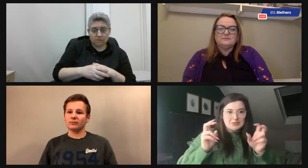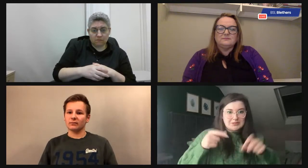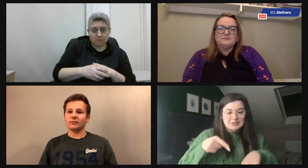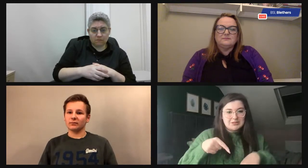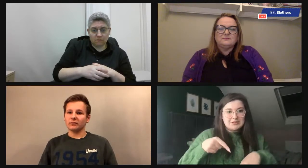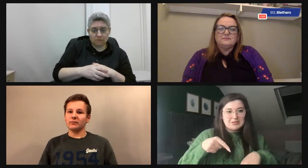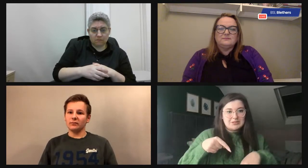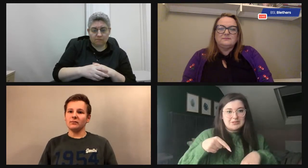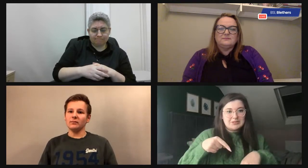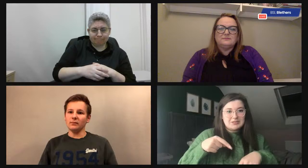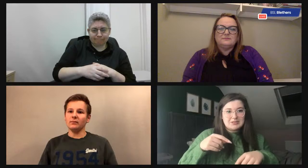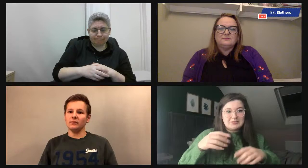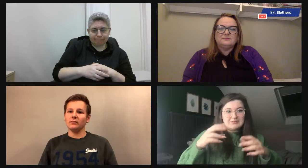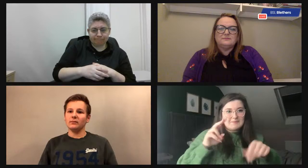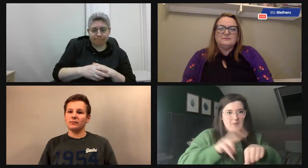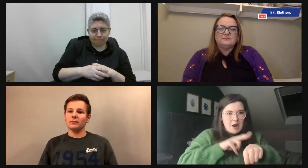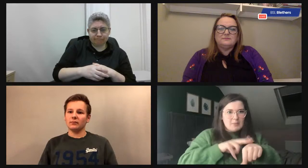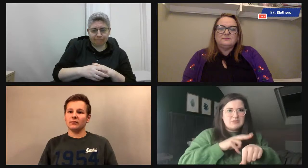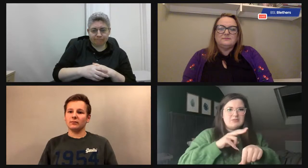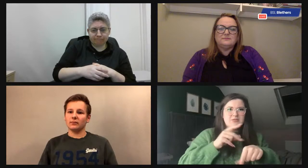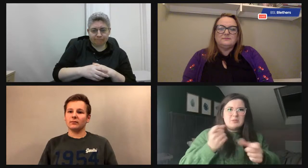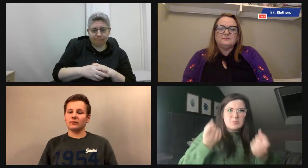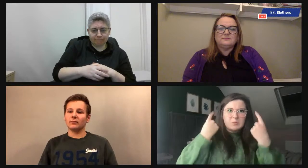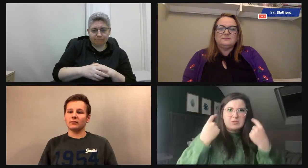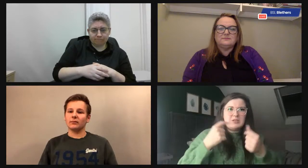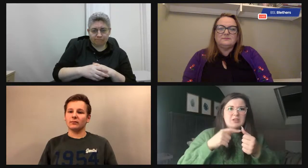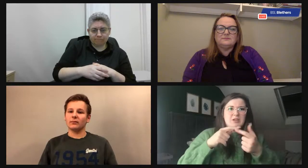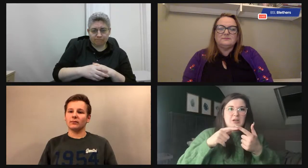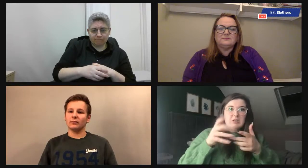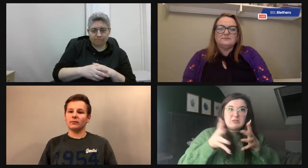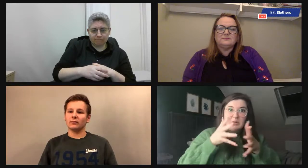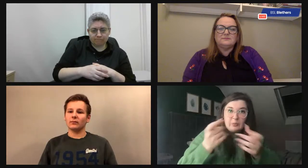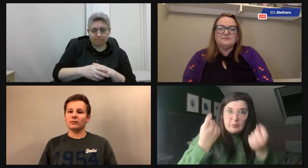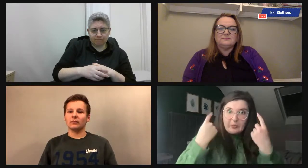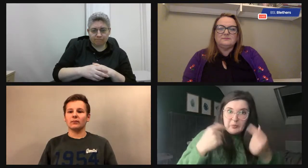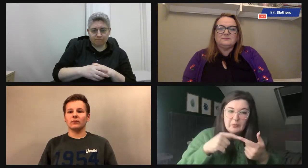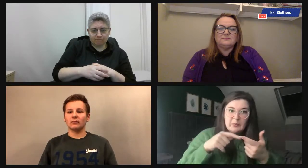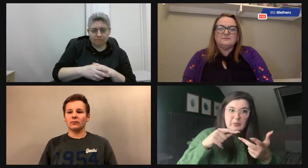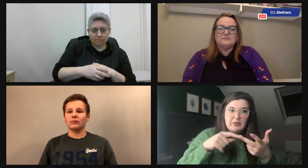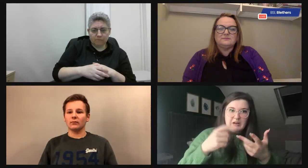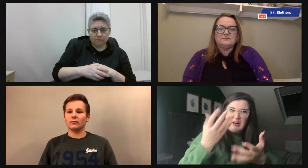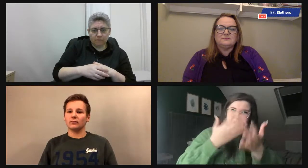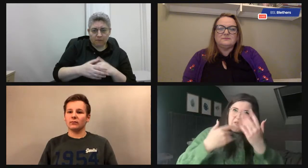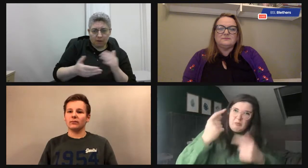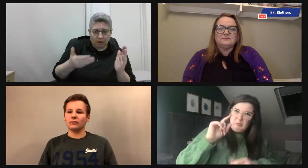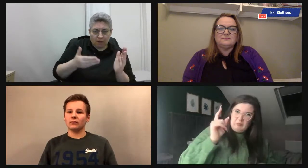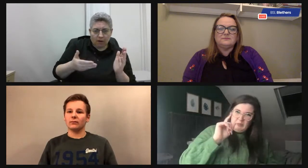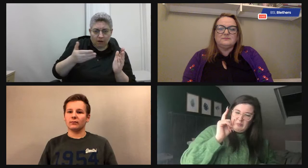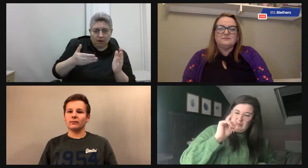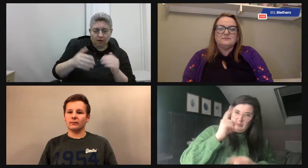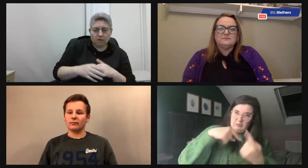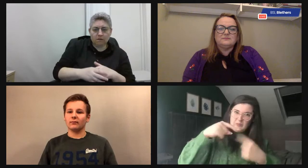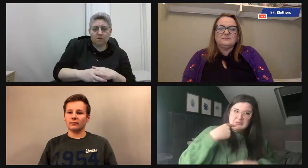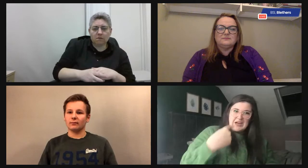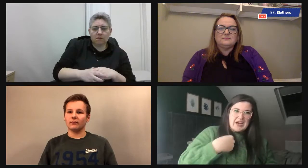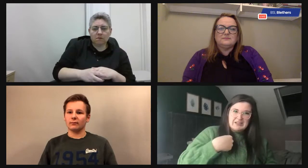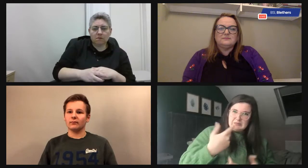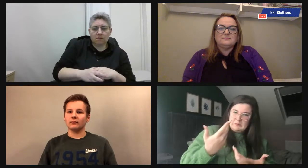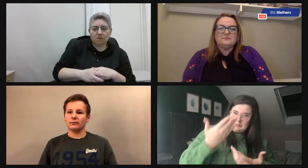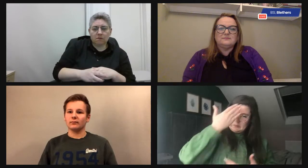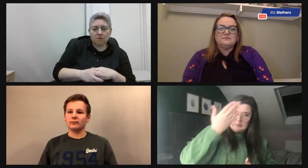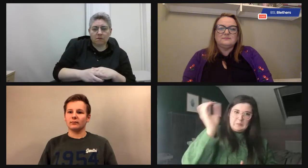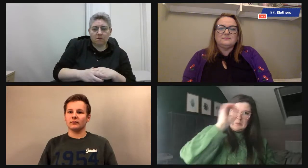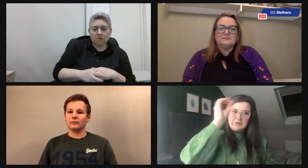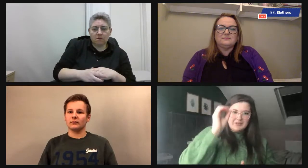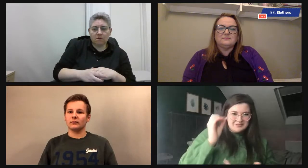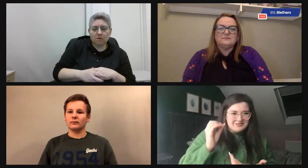bringing in somebody here at level 2, I should be concentrating on my subject, the vocabulary. I shouldn't be trying to work out what the